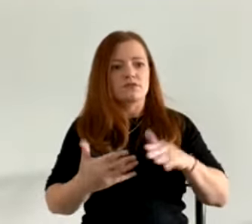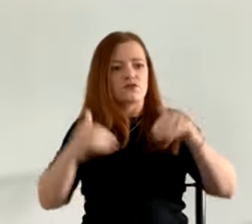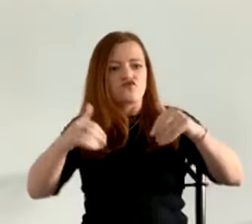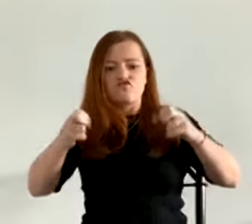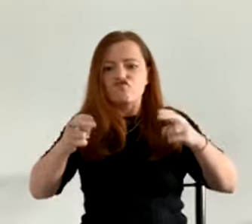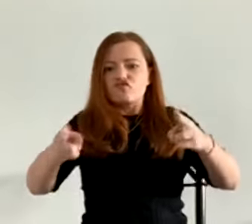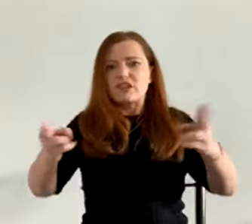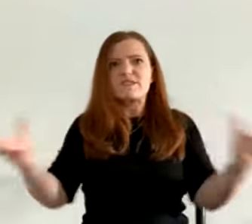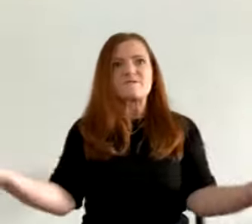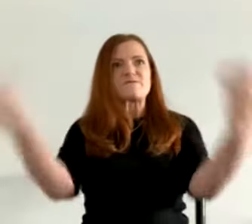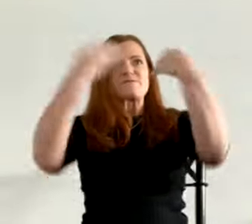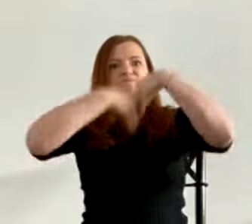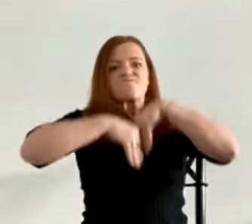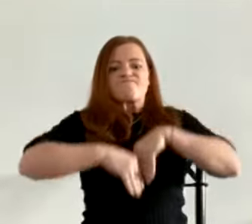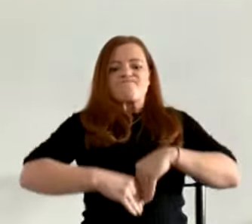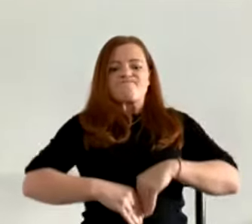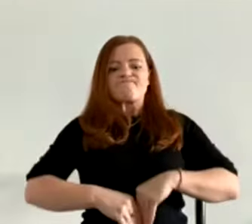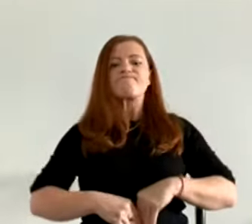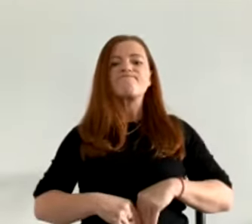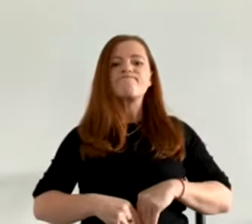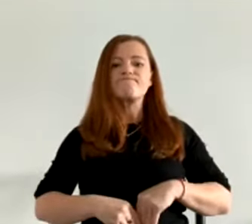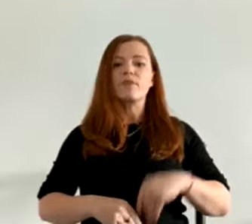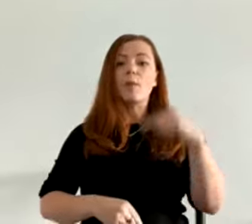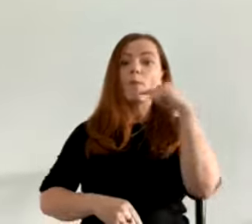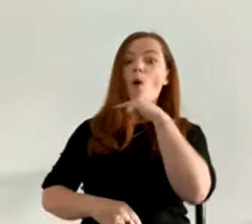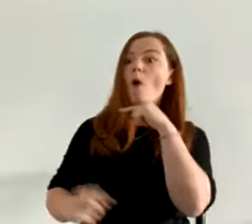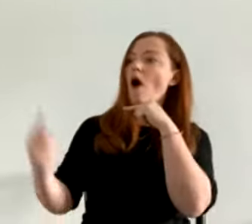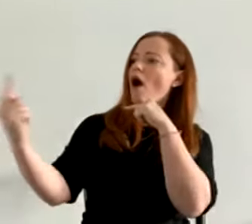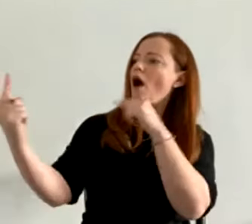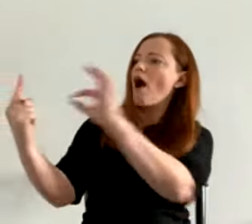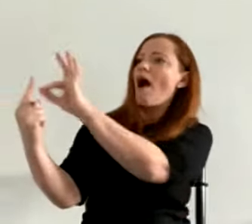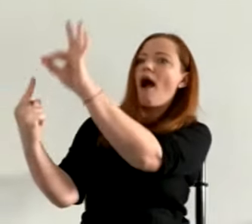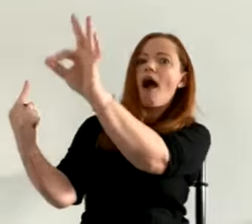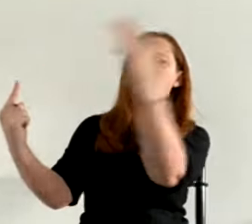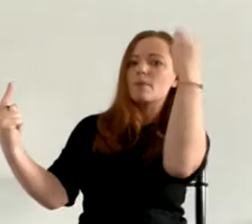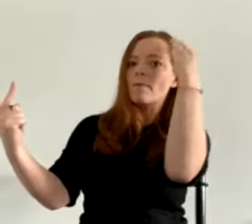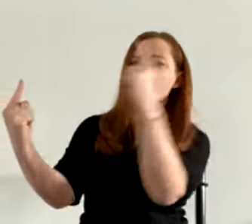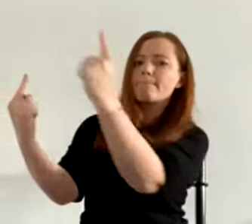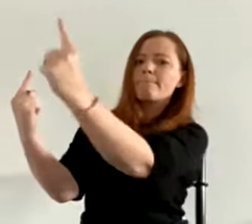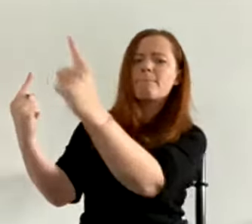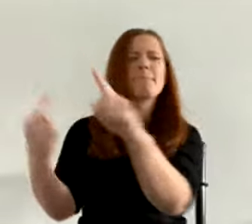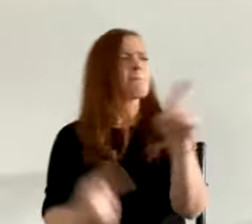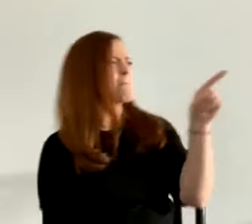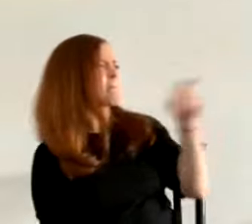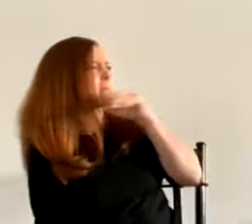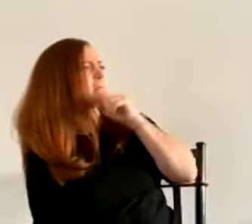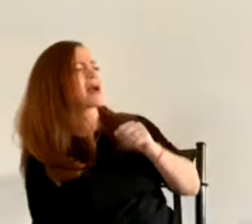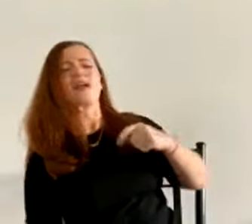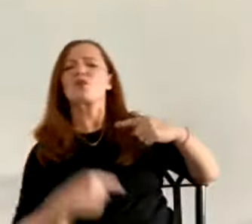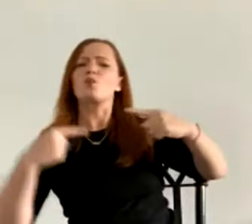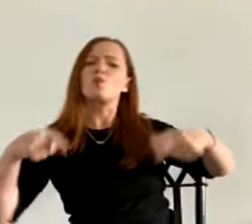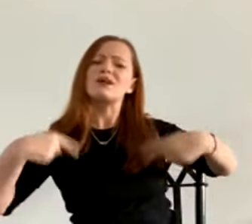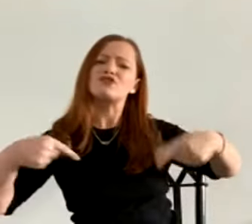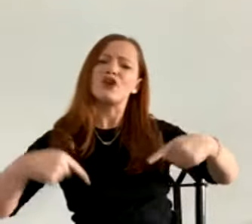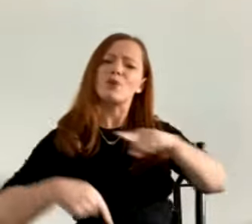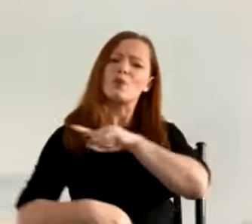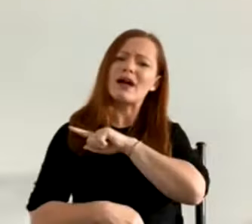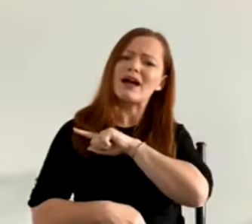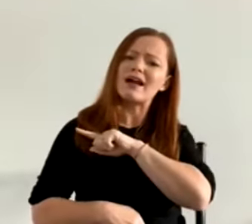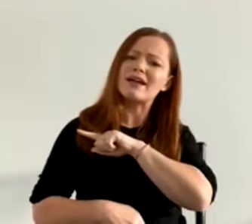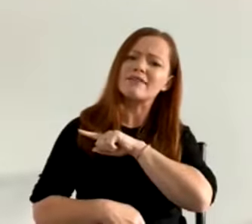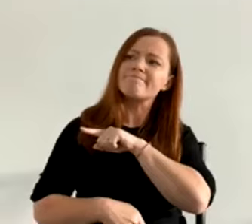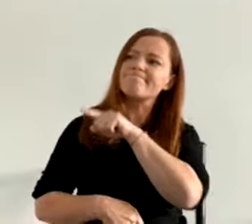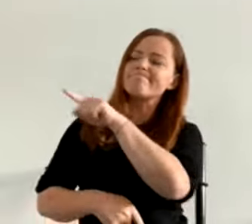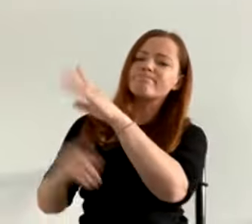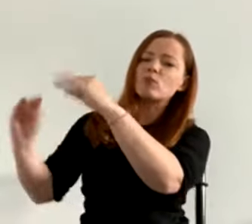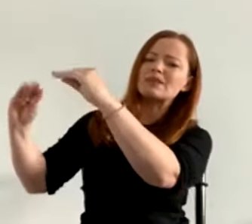hall. A little boy asks, Mummy, why is that man in a wheelchair? She whispers something you